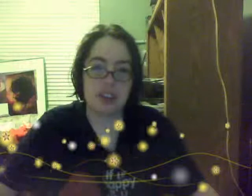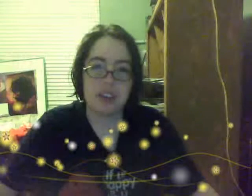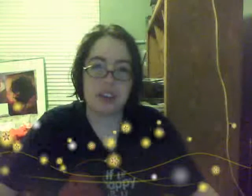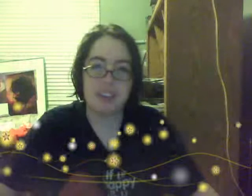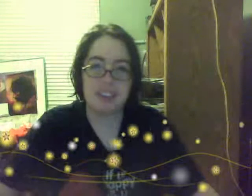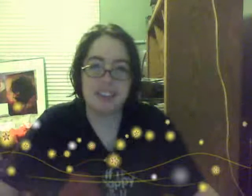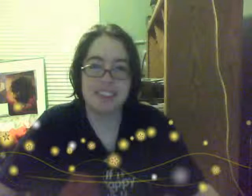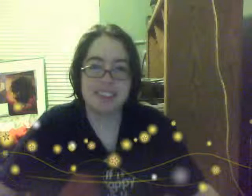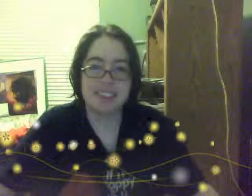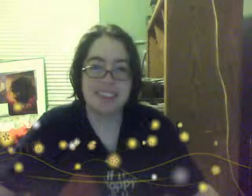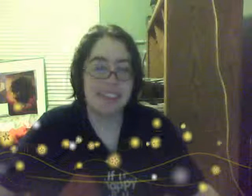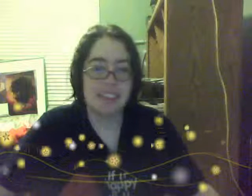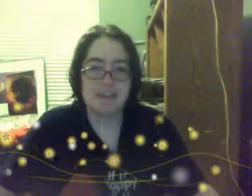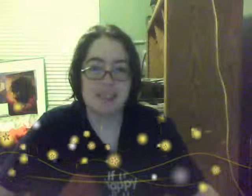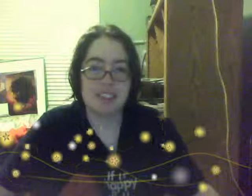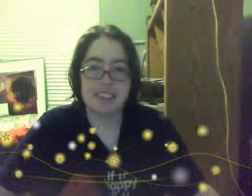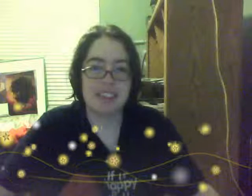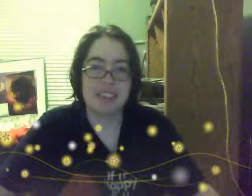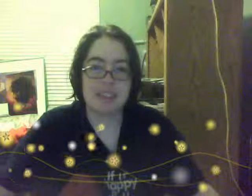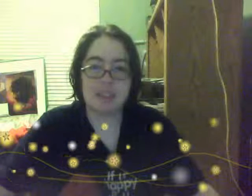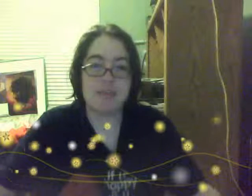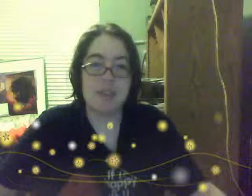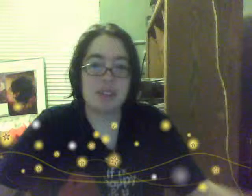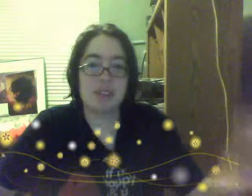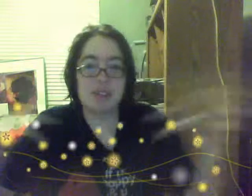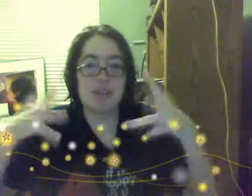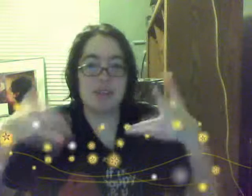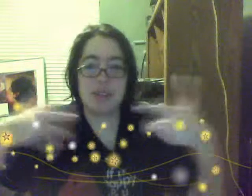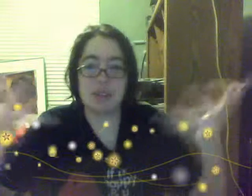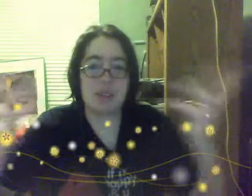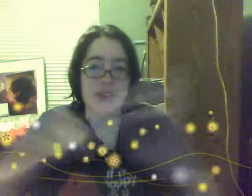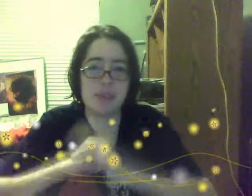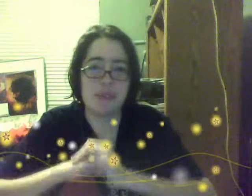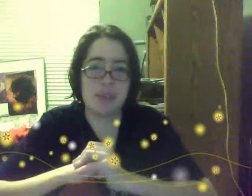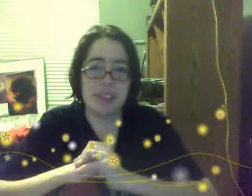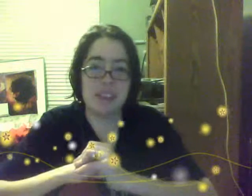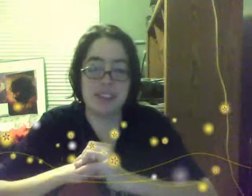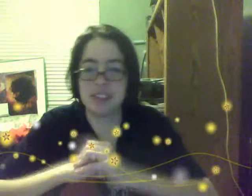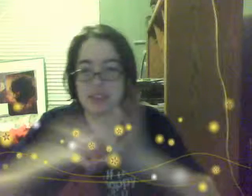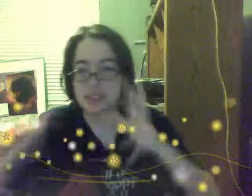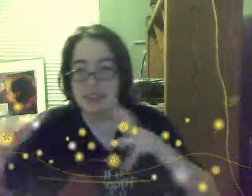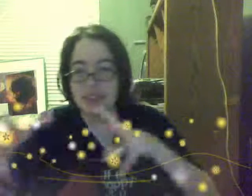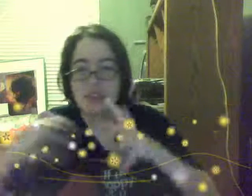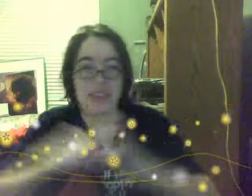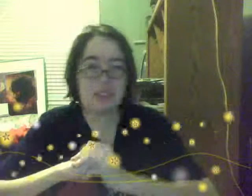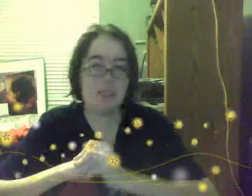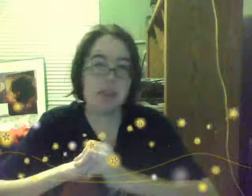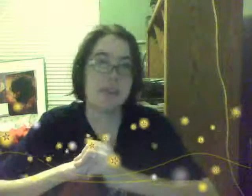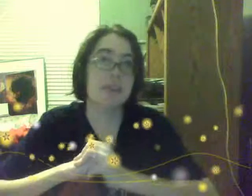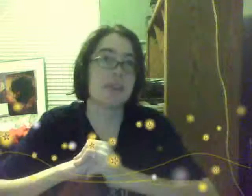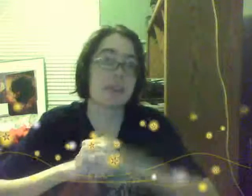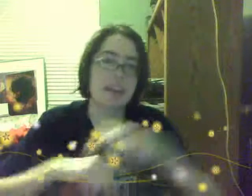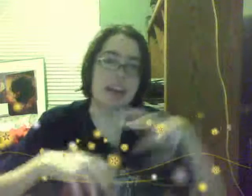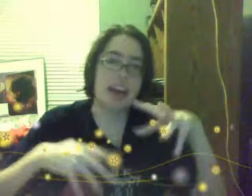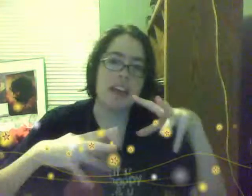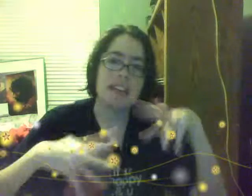truck. Because it's like, what's really the point? You know, so sometimes it doesn't matter. And